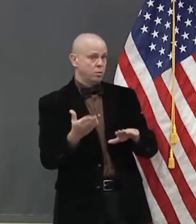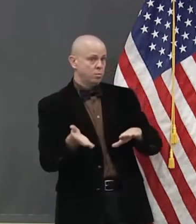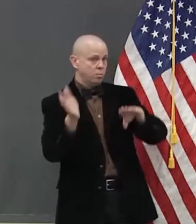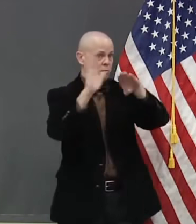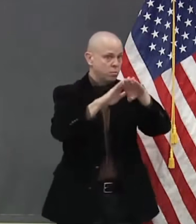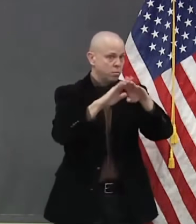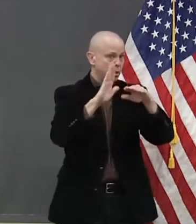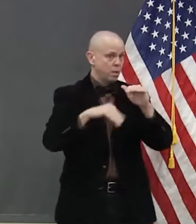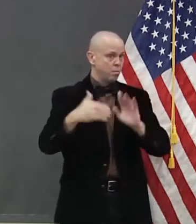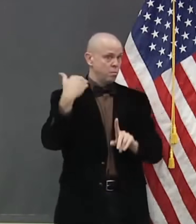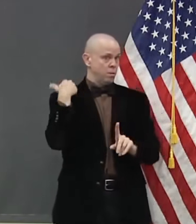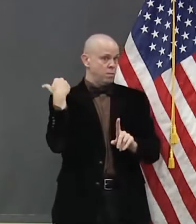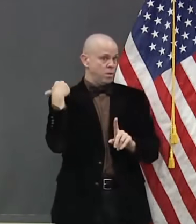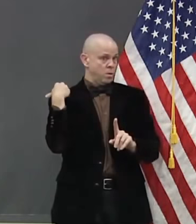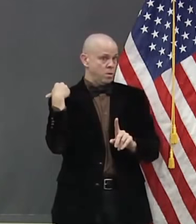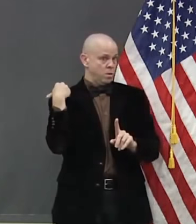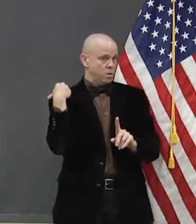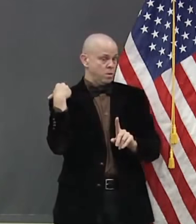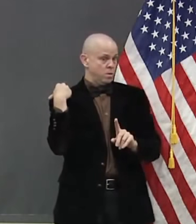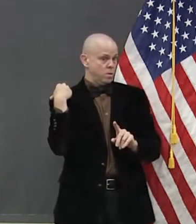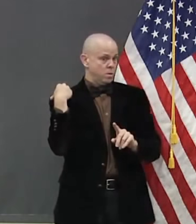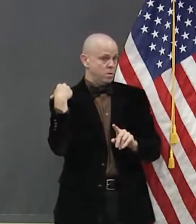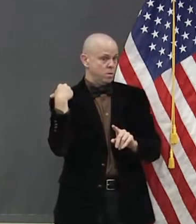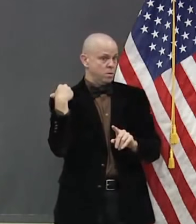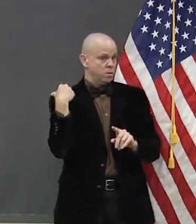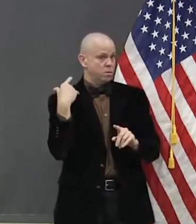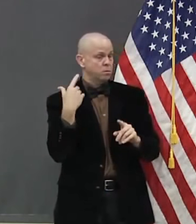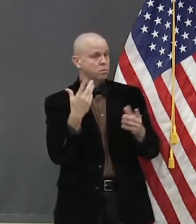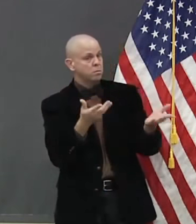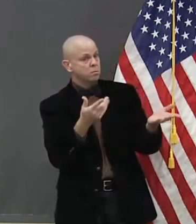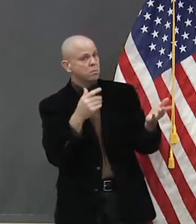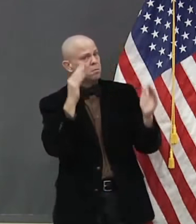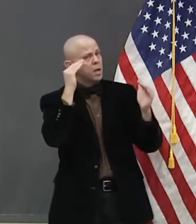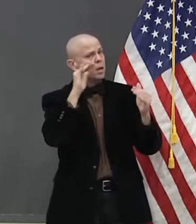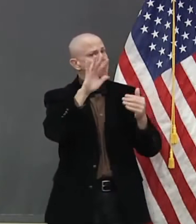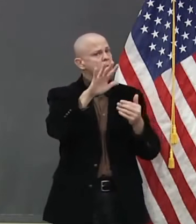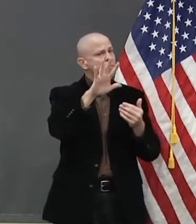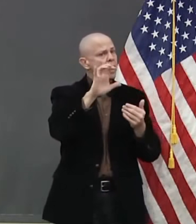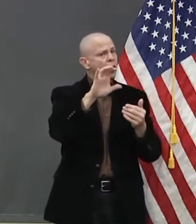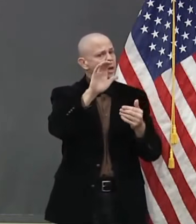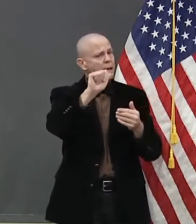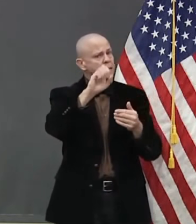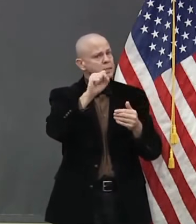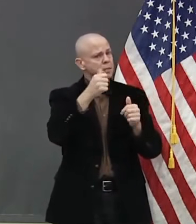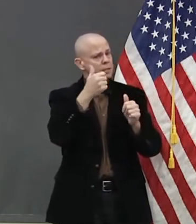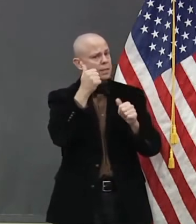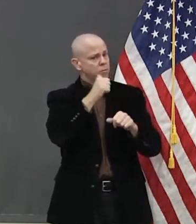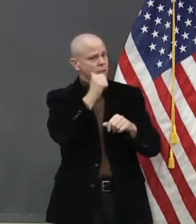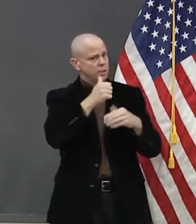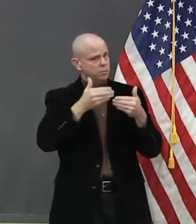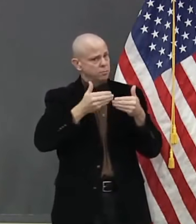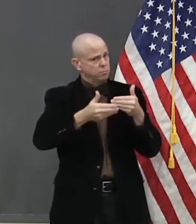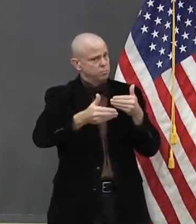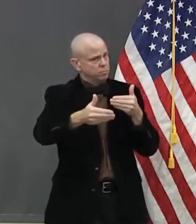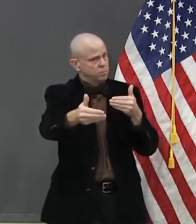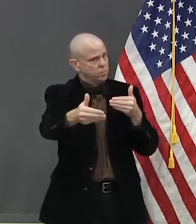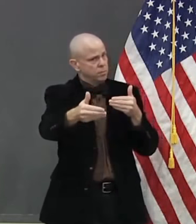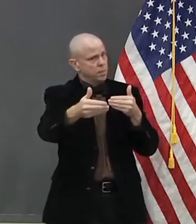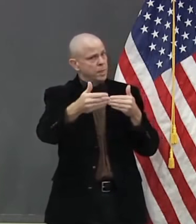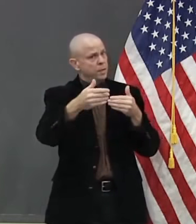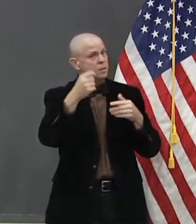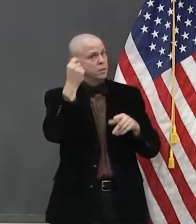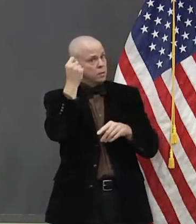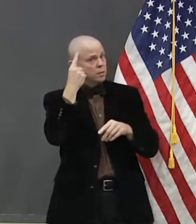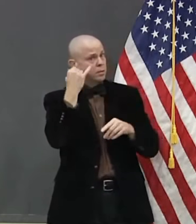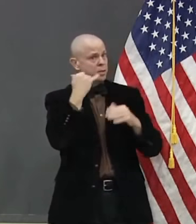and was expecting to see like about 500 cases a day max. And of course, in that model, it did acknowledge that it didn't